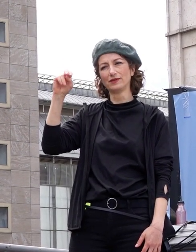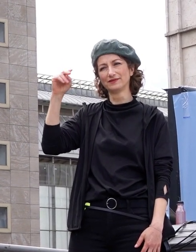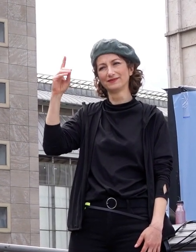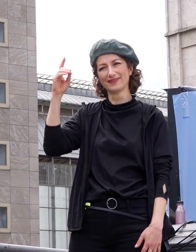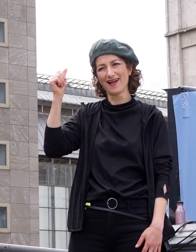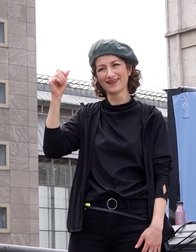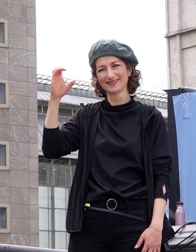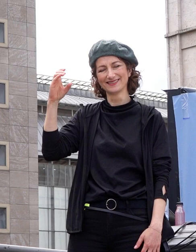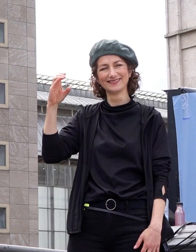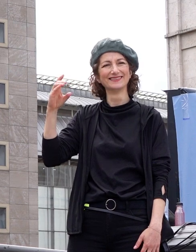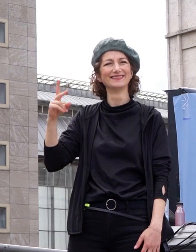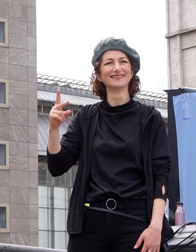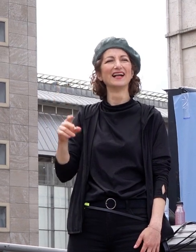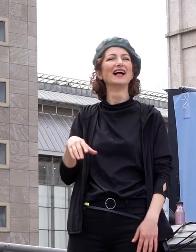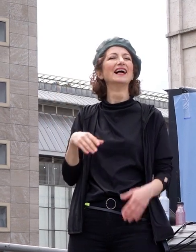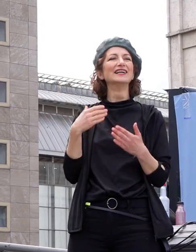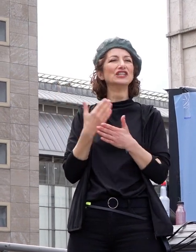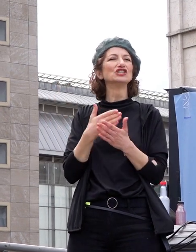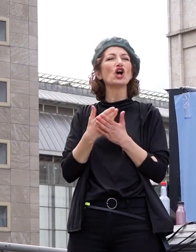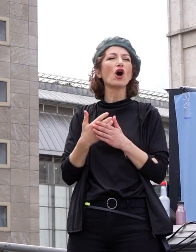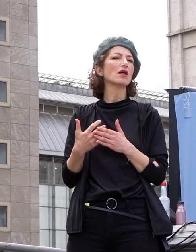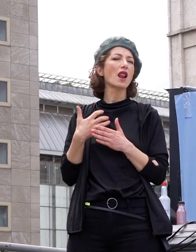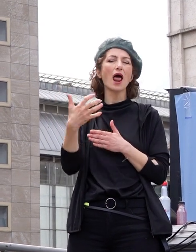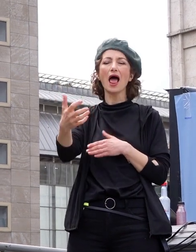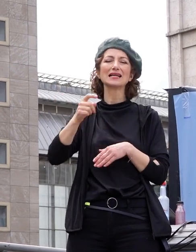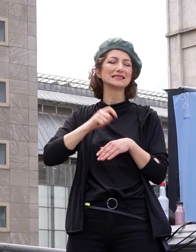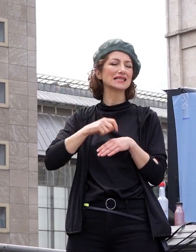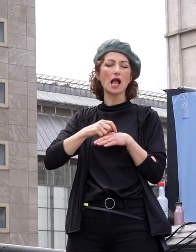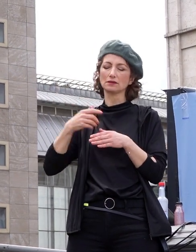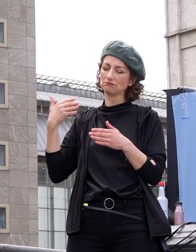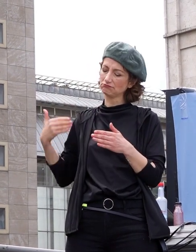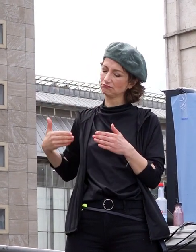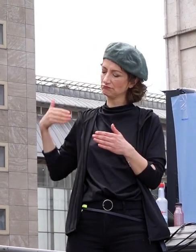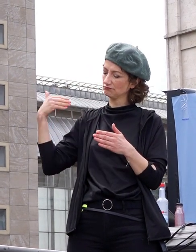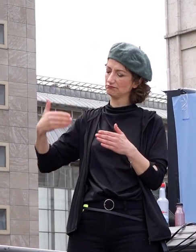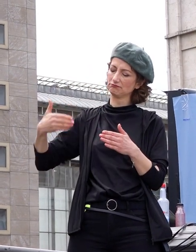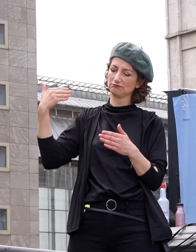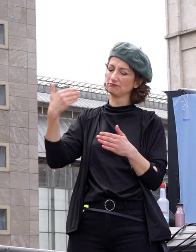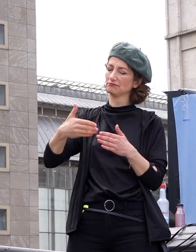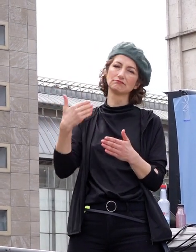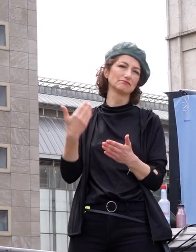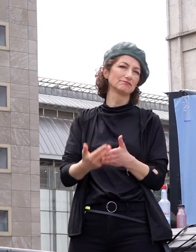It's been going on for a long time.